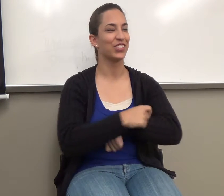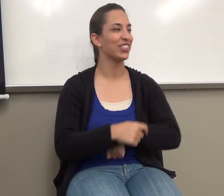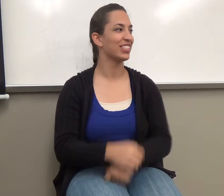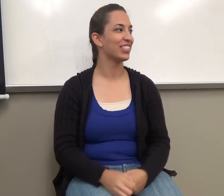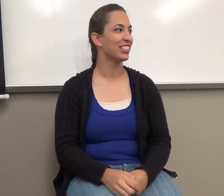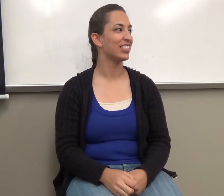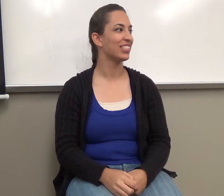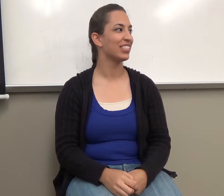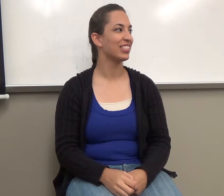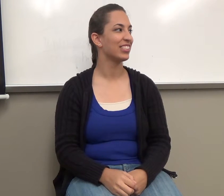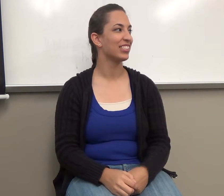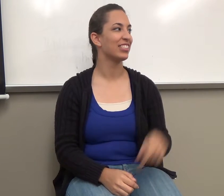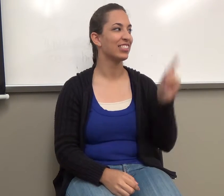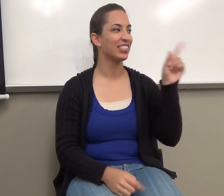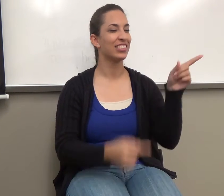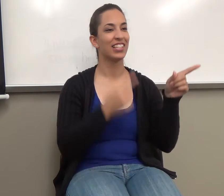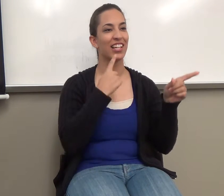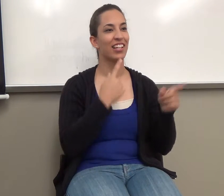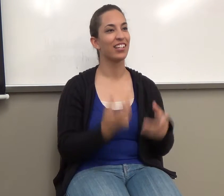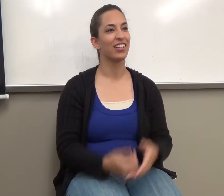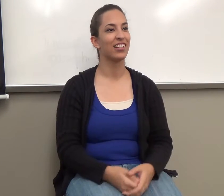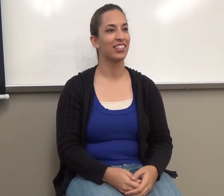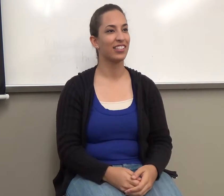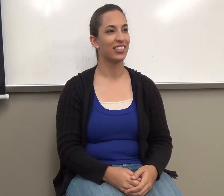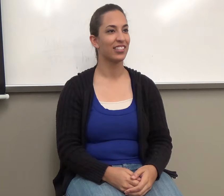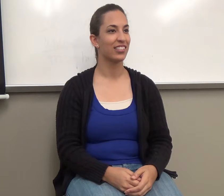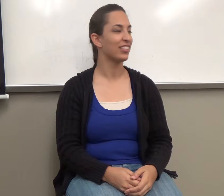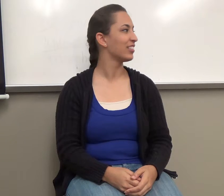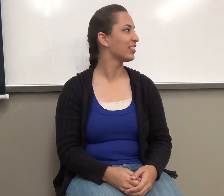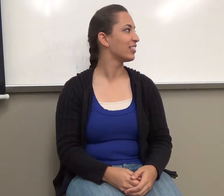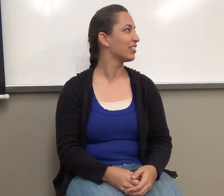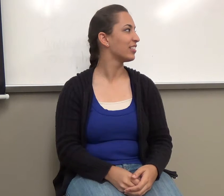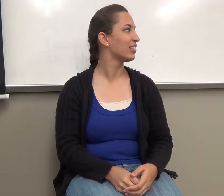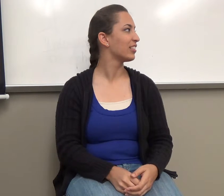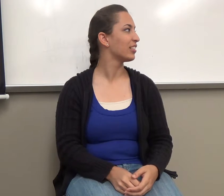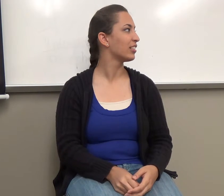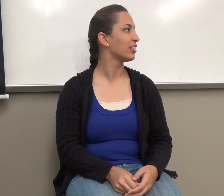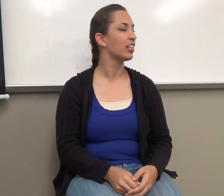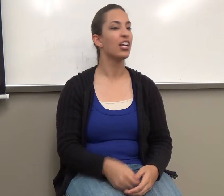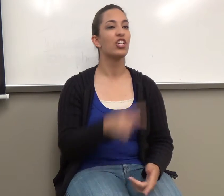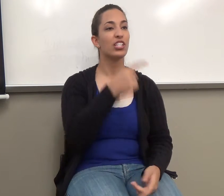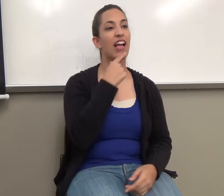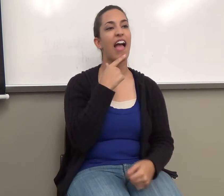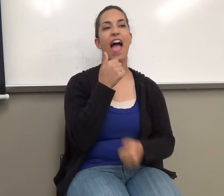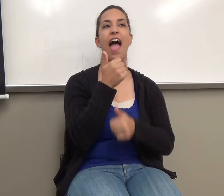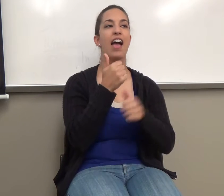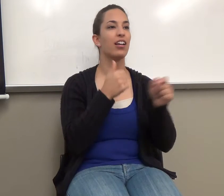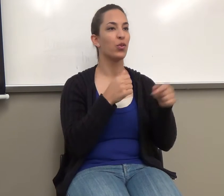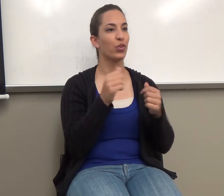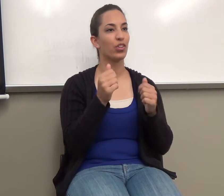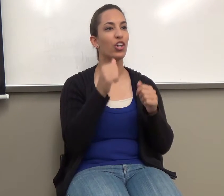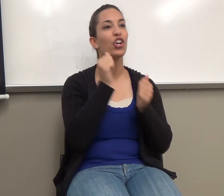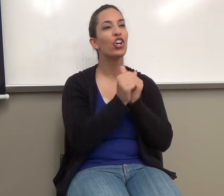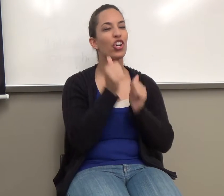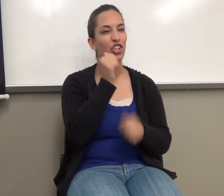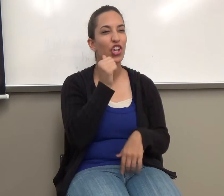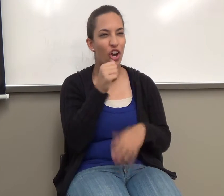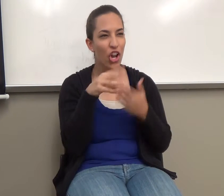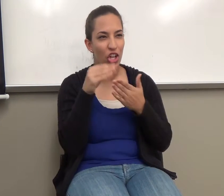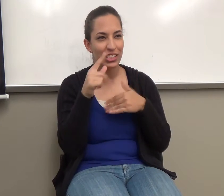That everyone gets them? Okay, well, everyone gets them. Now that's that brings up another issue. You can't really